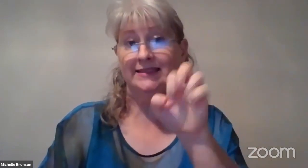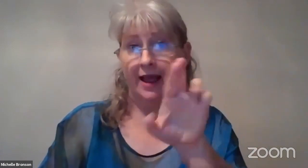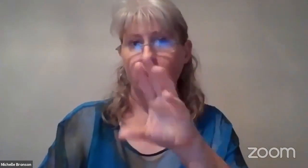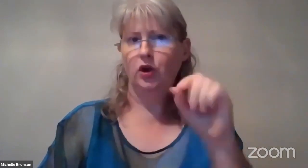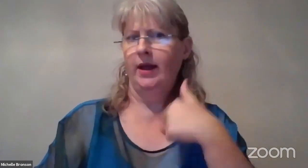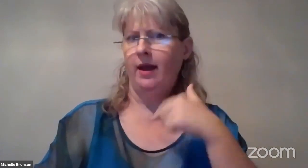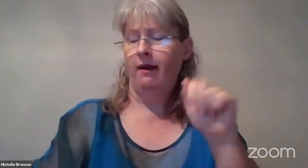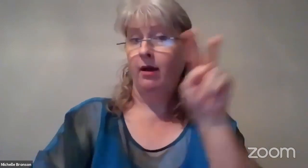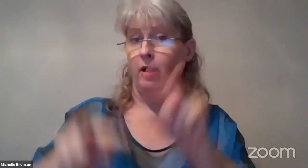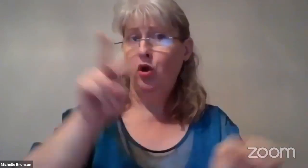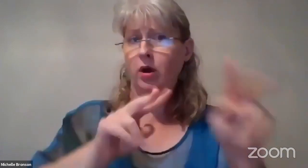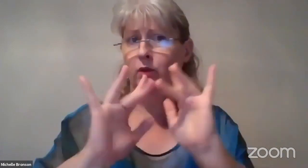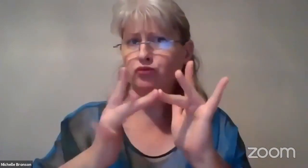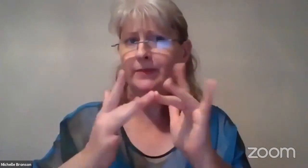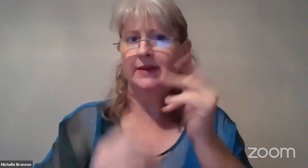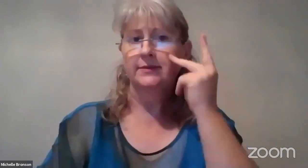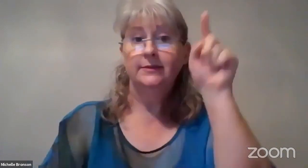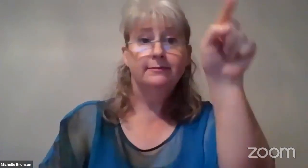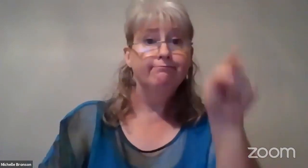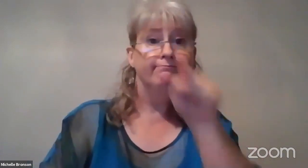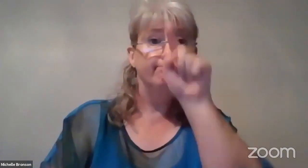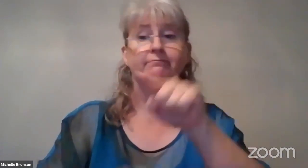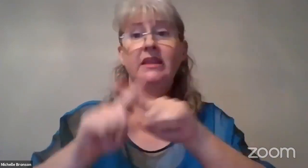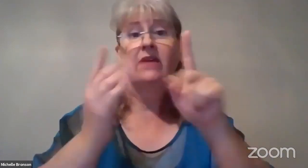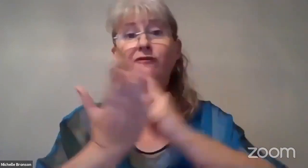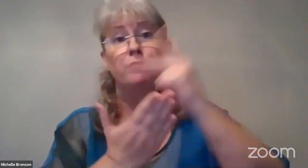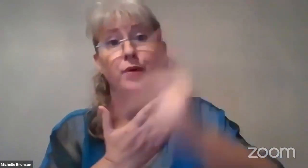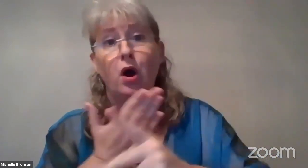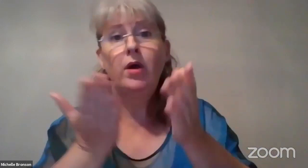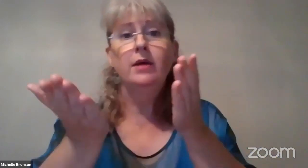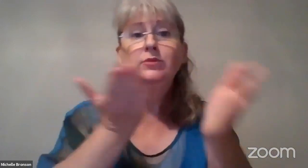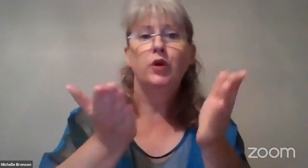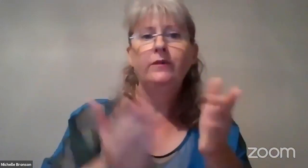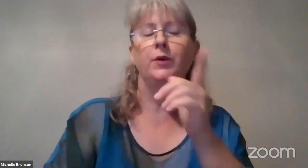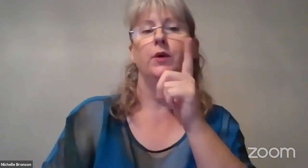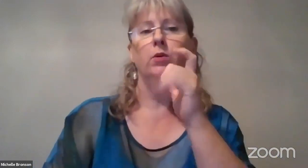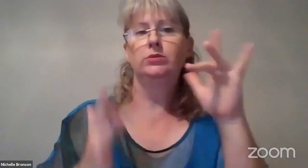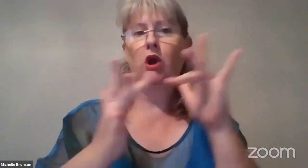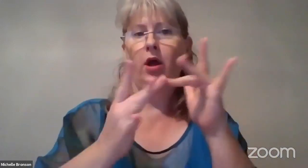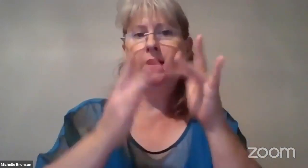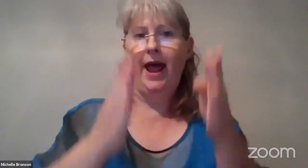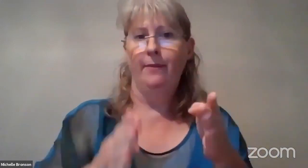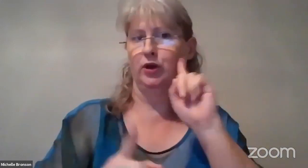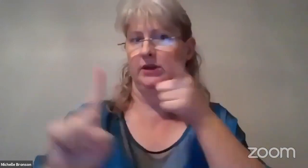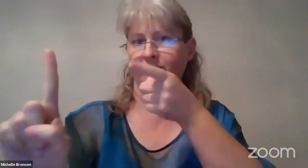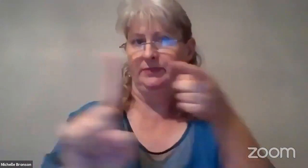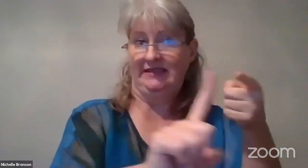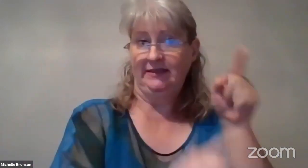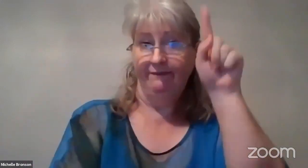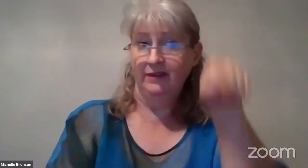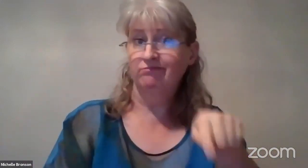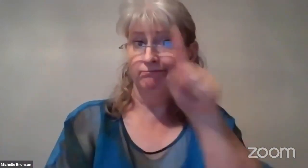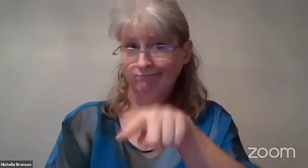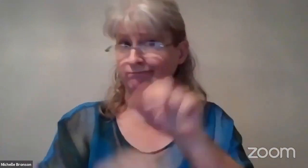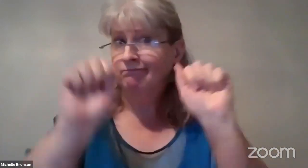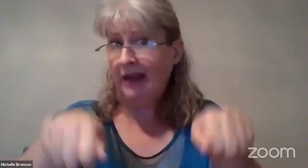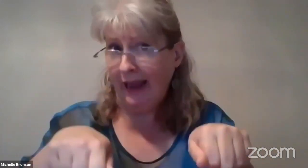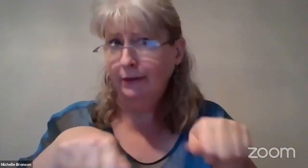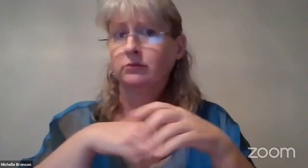Jesse and Alex and I will be looking over the website and looking at the various programs to make sure we highlight who